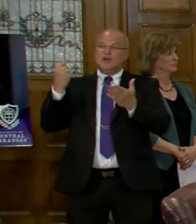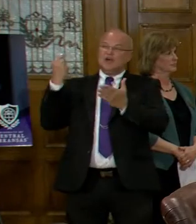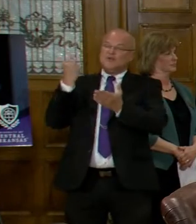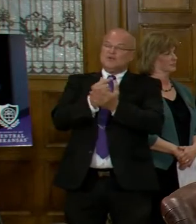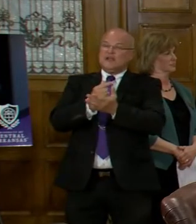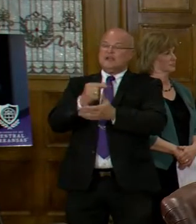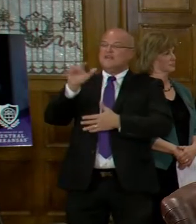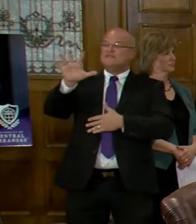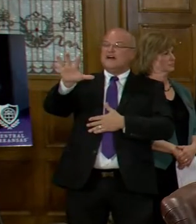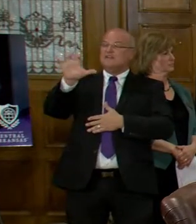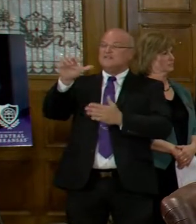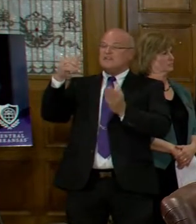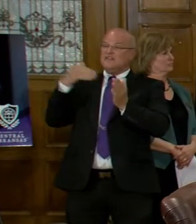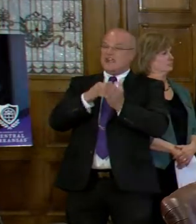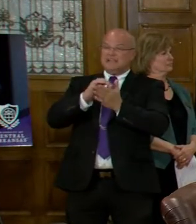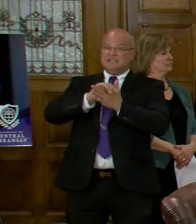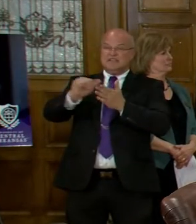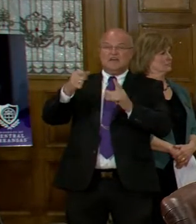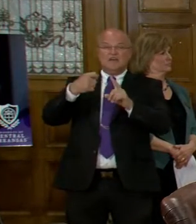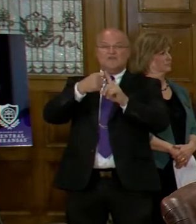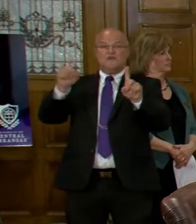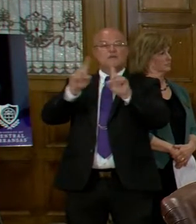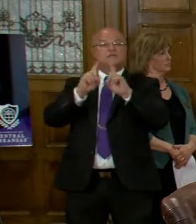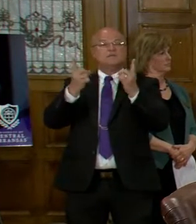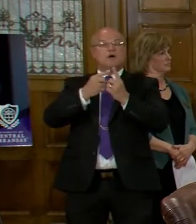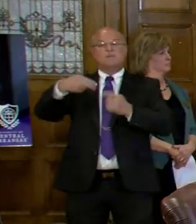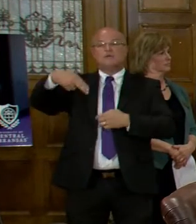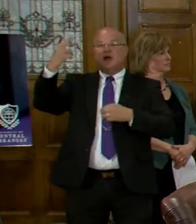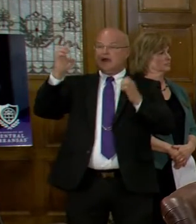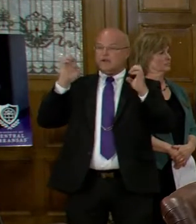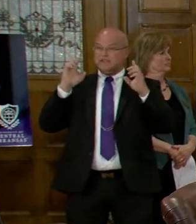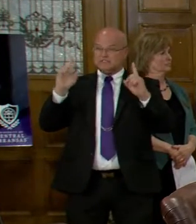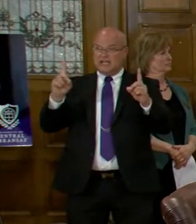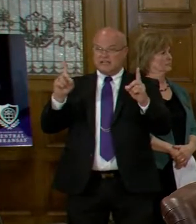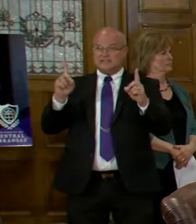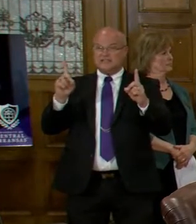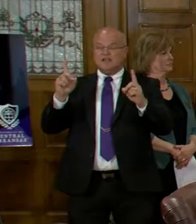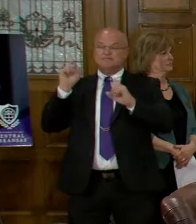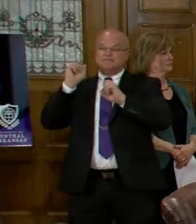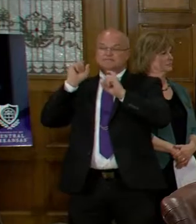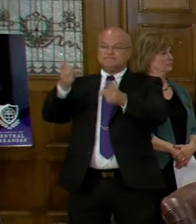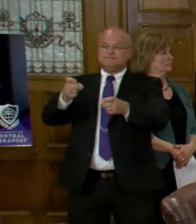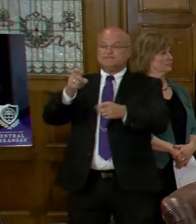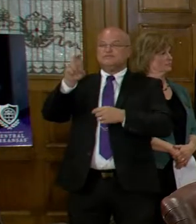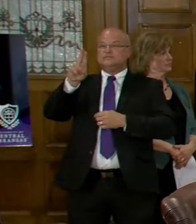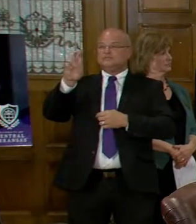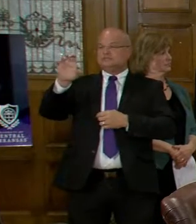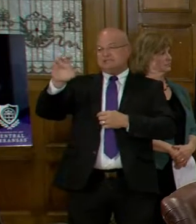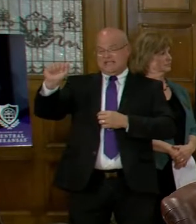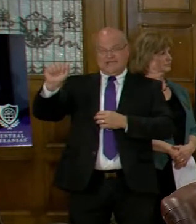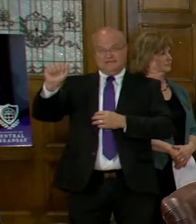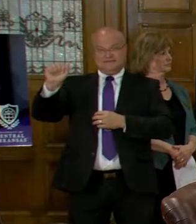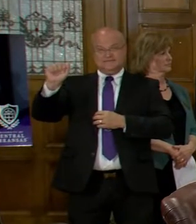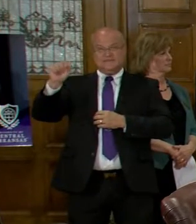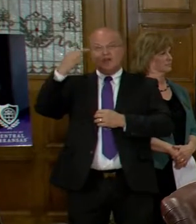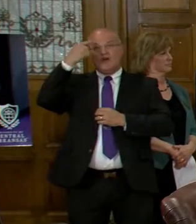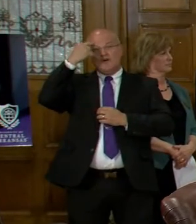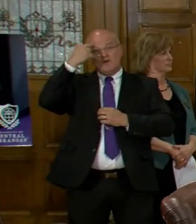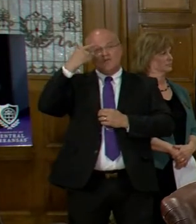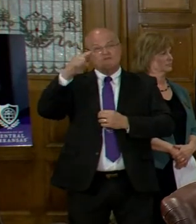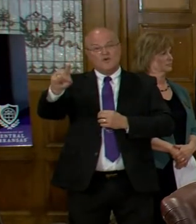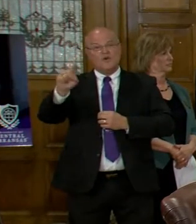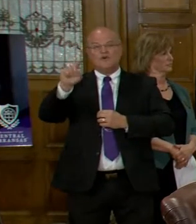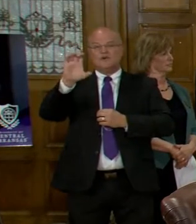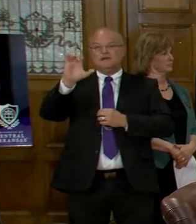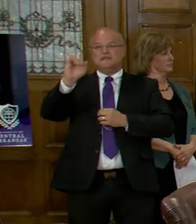of $500,000 from the Department of Higher Education to the University of Central Arkansas for